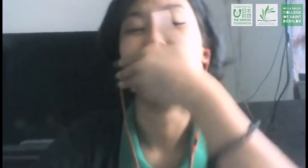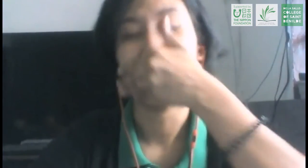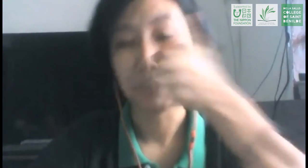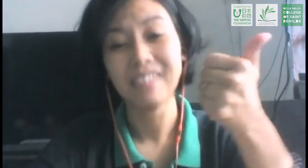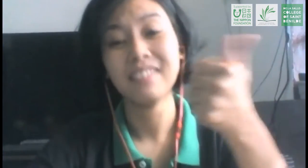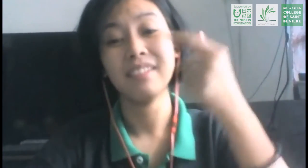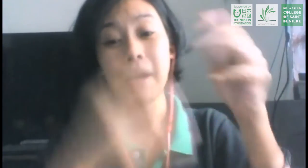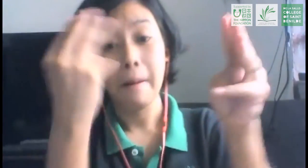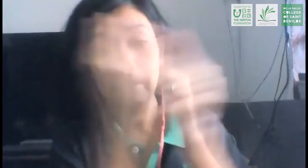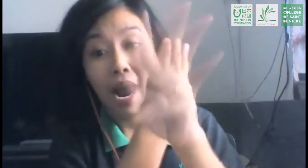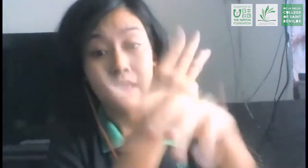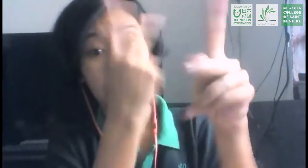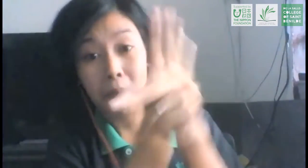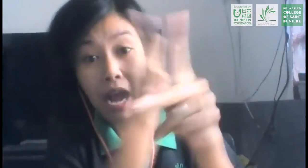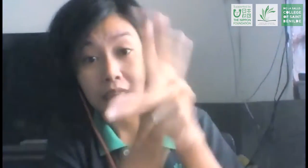students